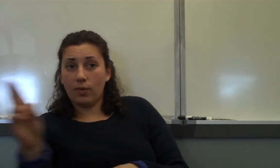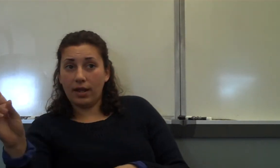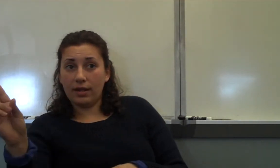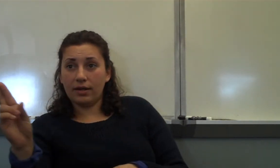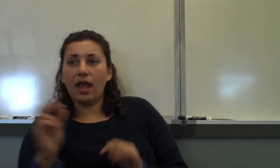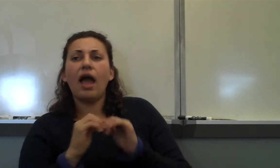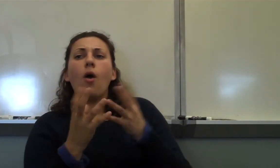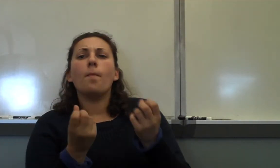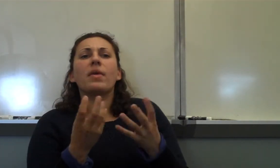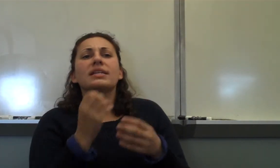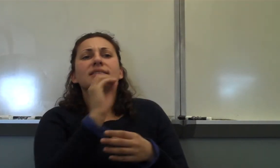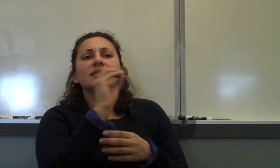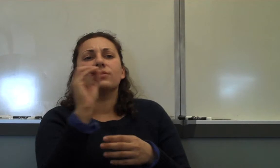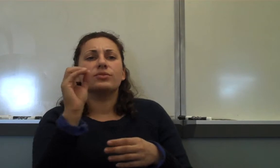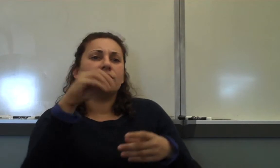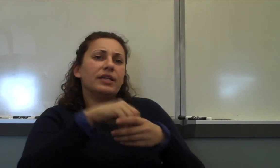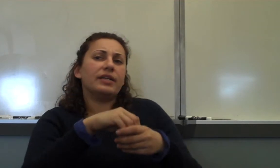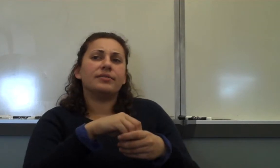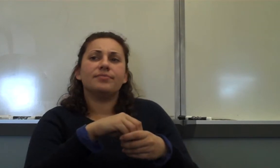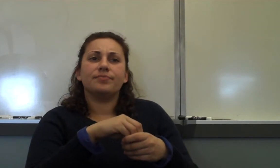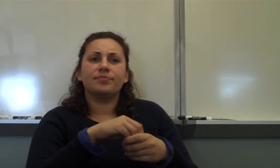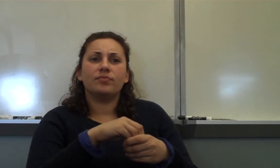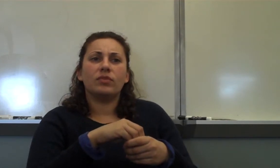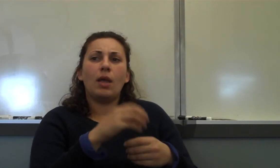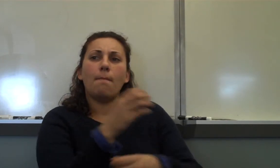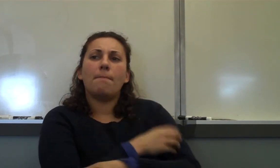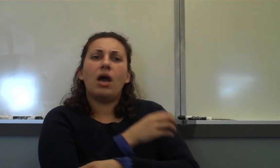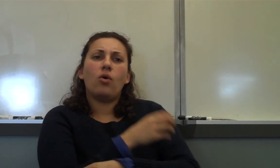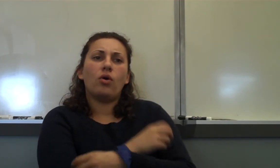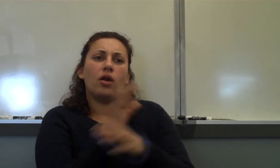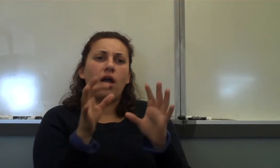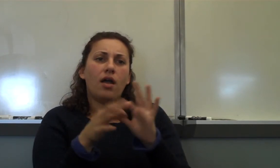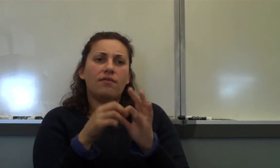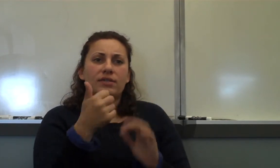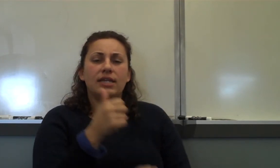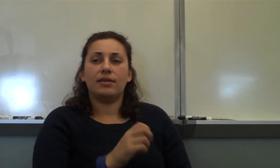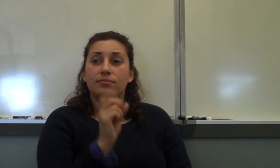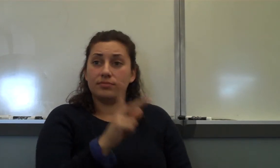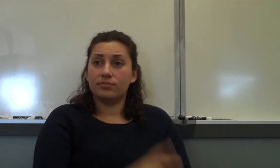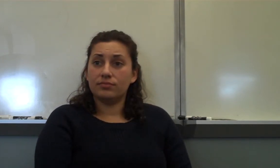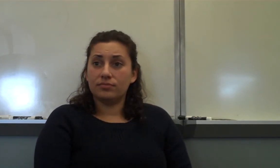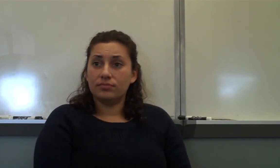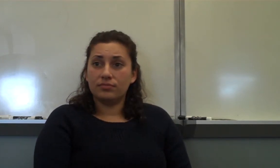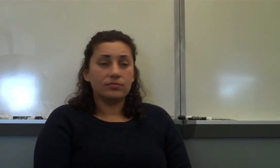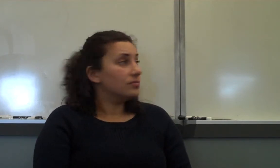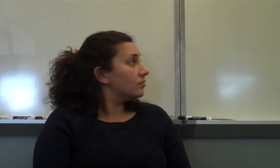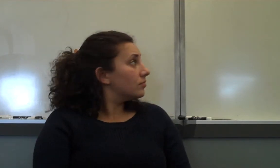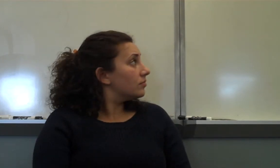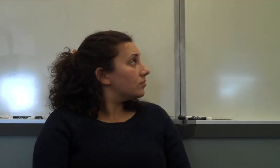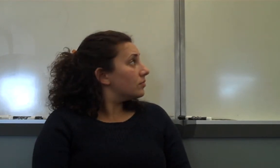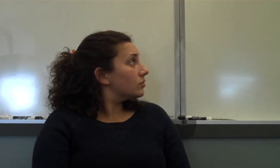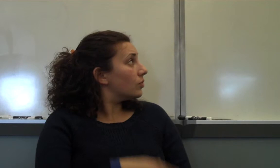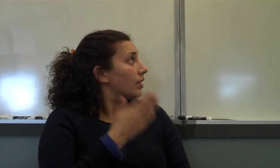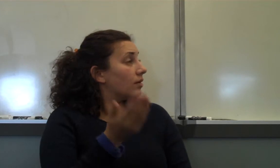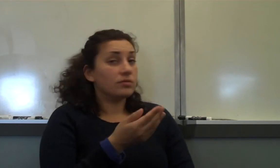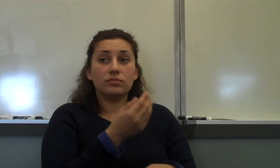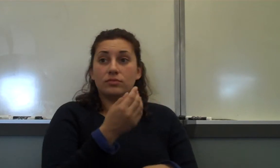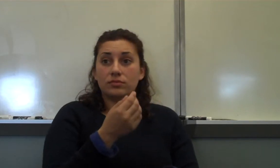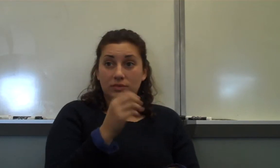number of times that there are zeros in the power of 10. So here's 1 0,